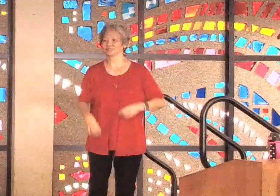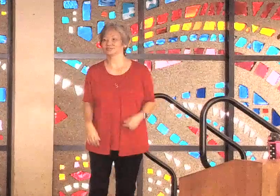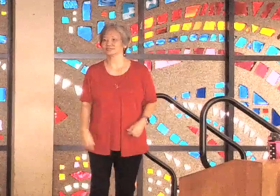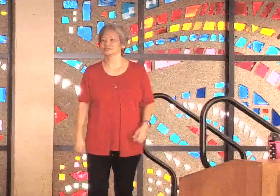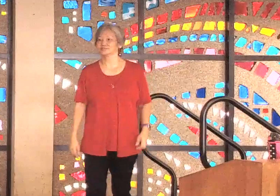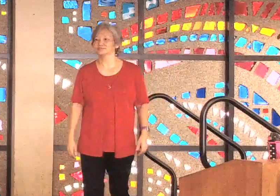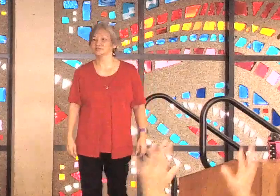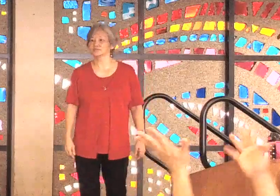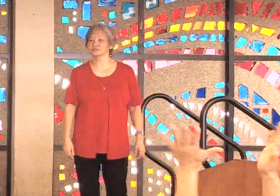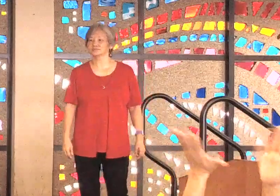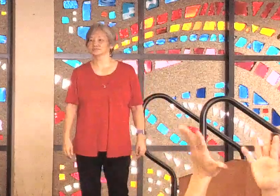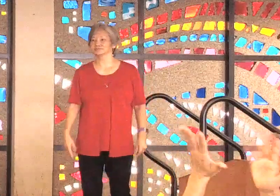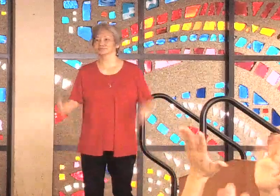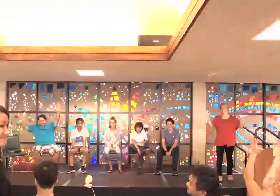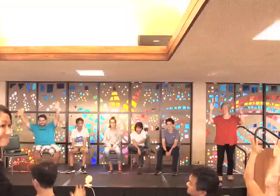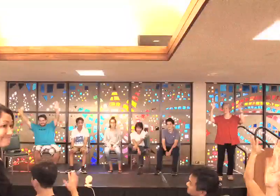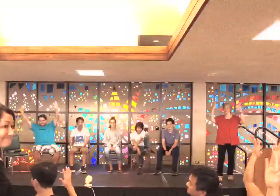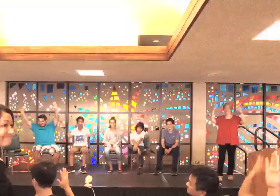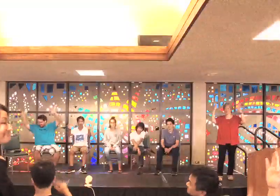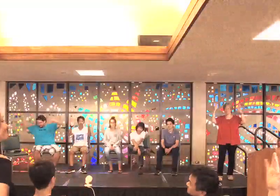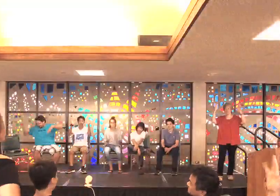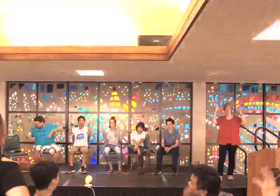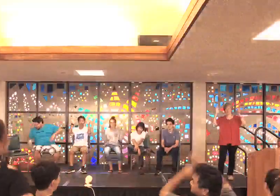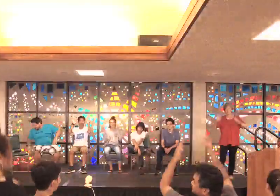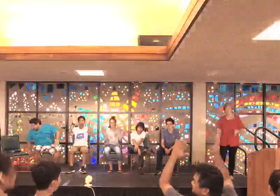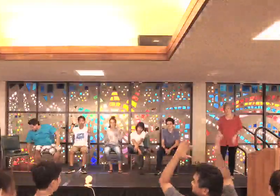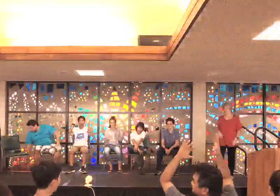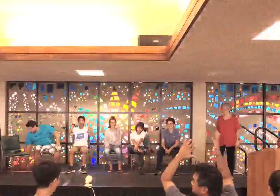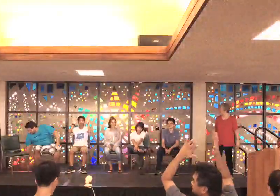Chico, you can stand, please.